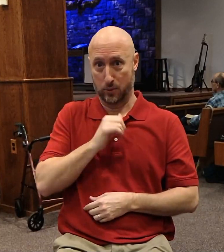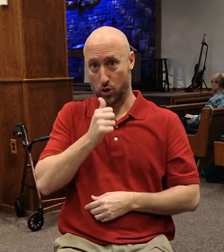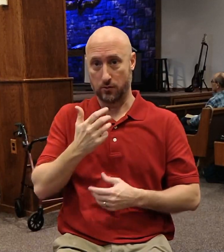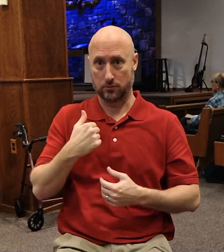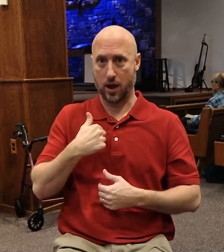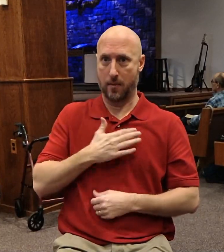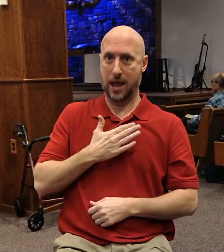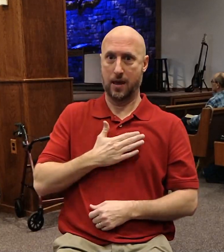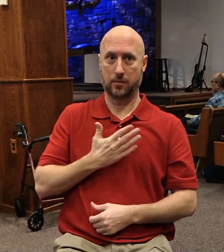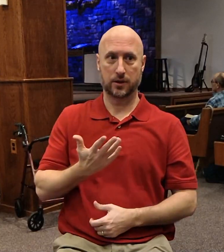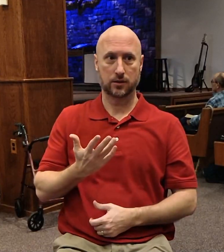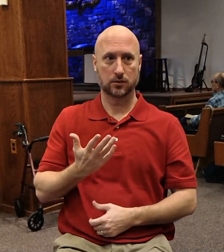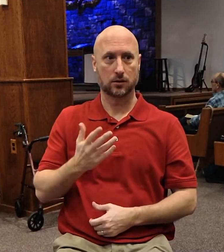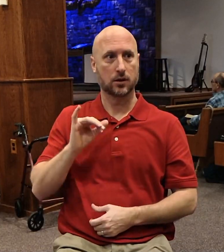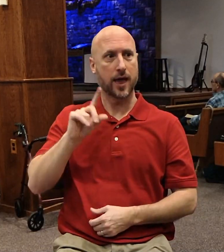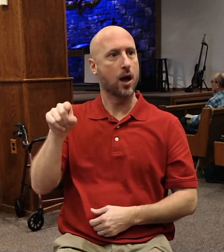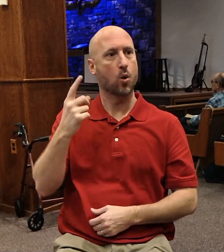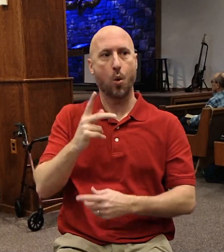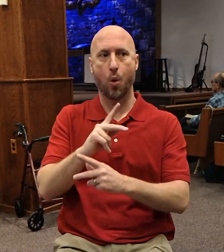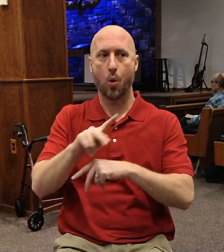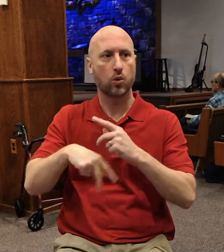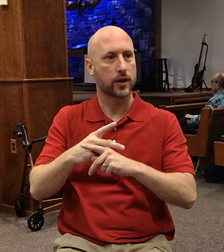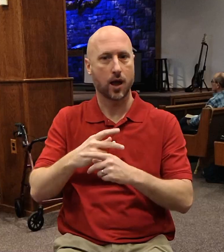Because that's the only kind of love that can love me.